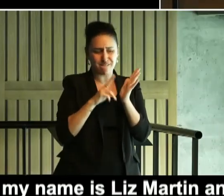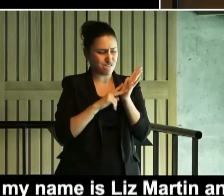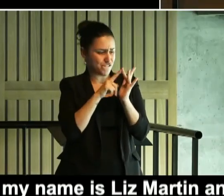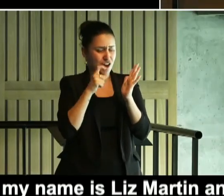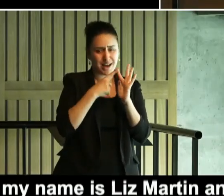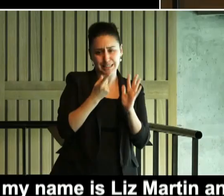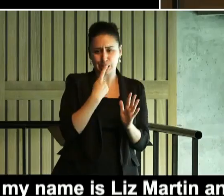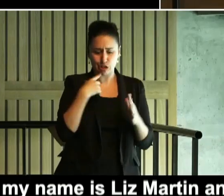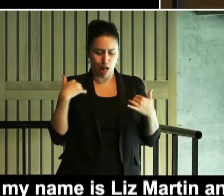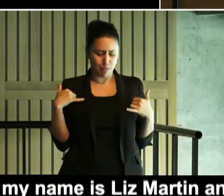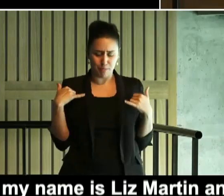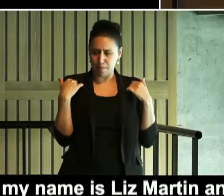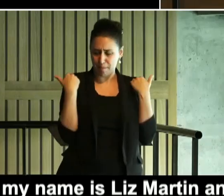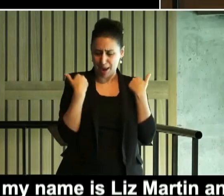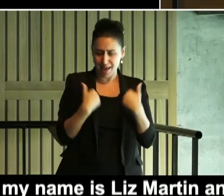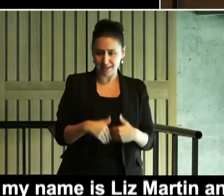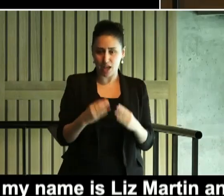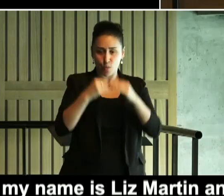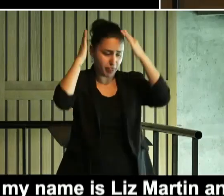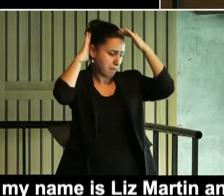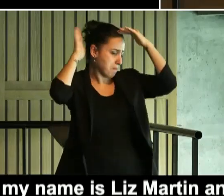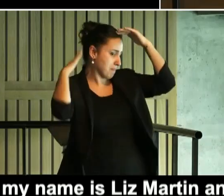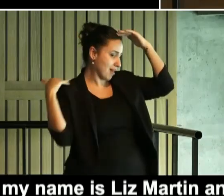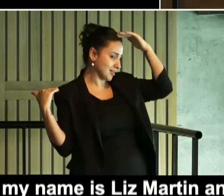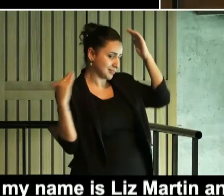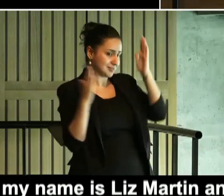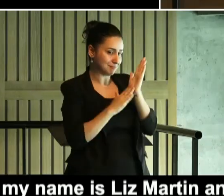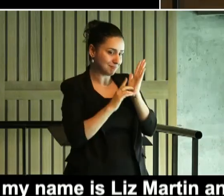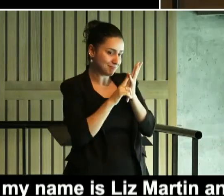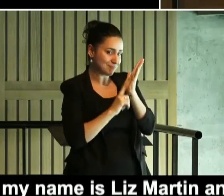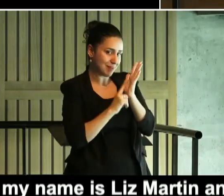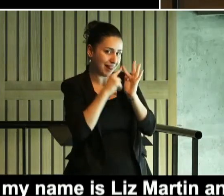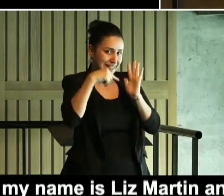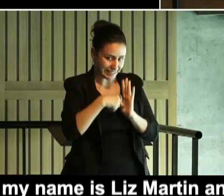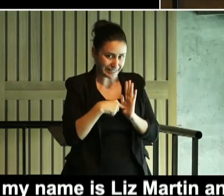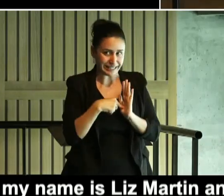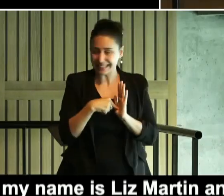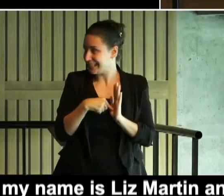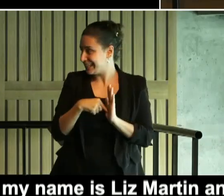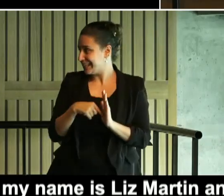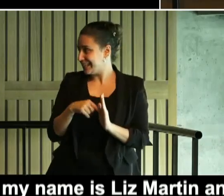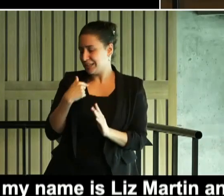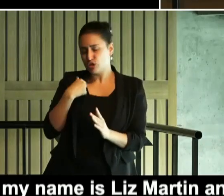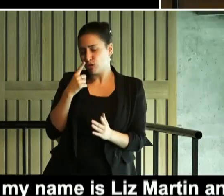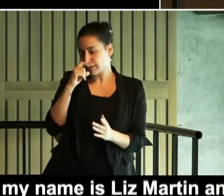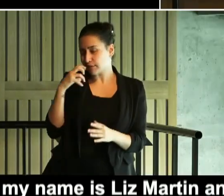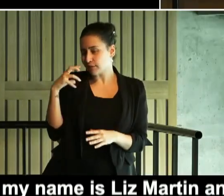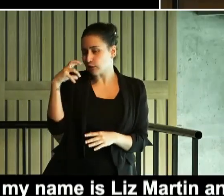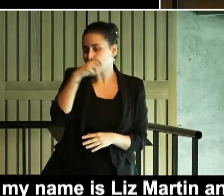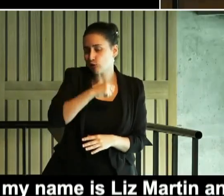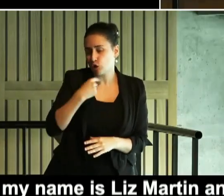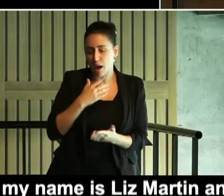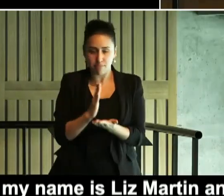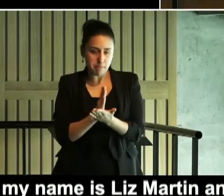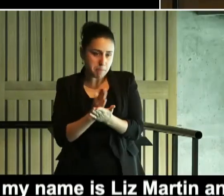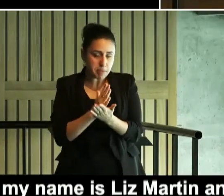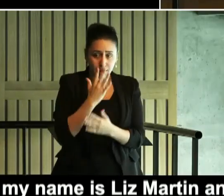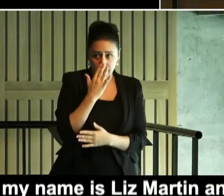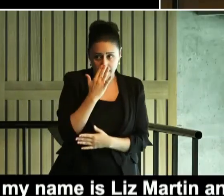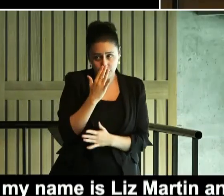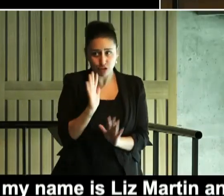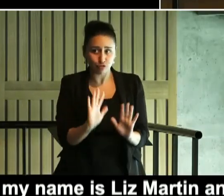blazer with a mullet. And you could guess that I'm probably middle-aged.